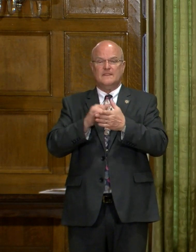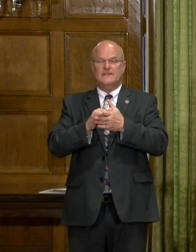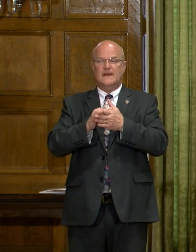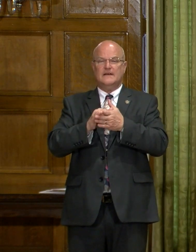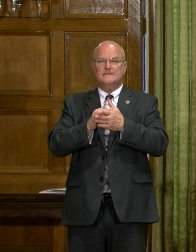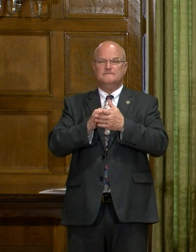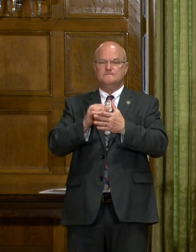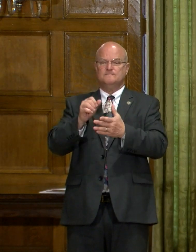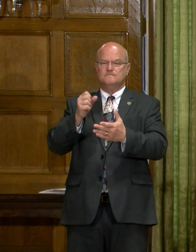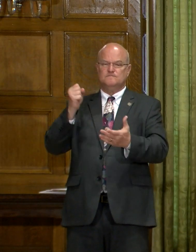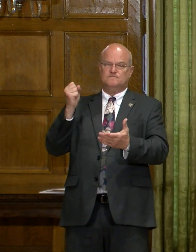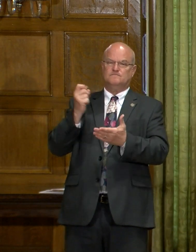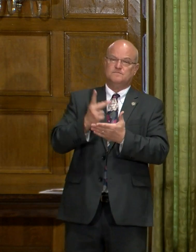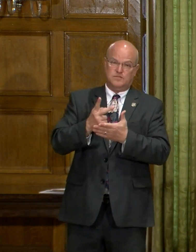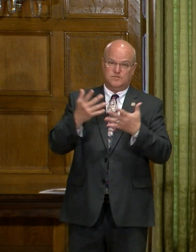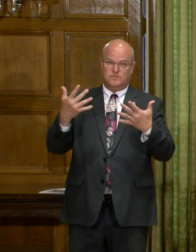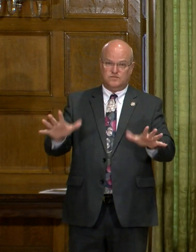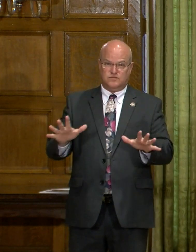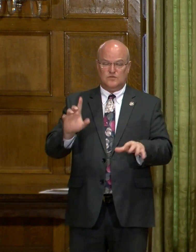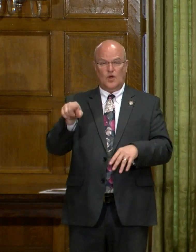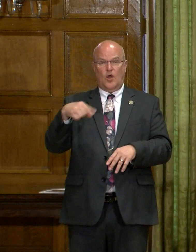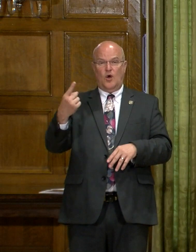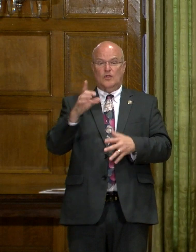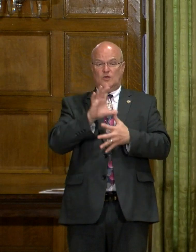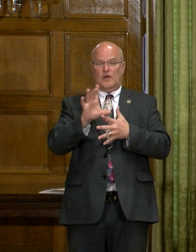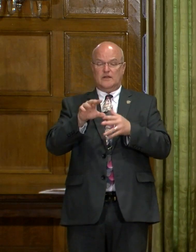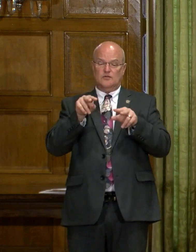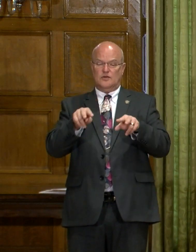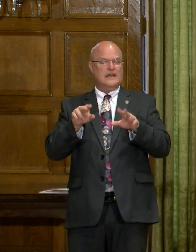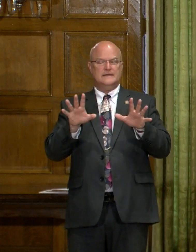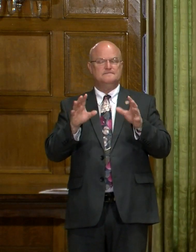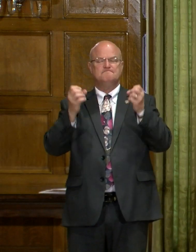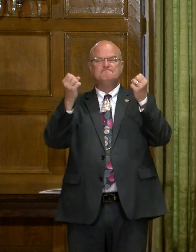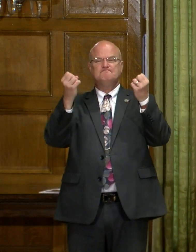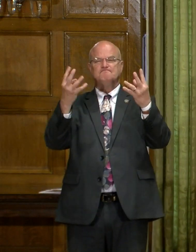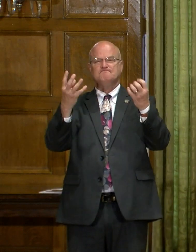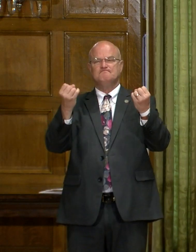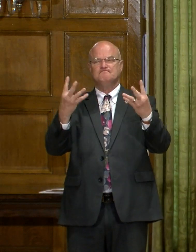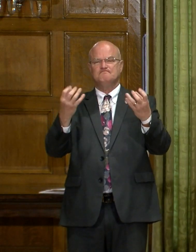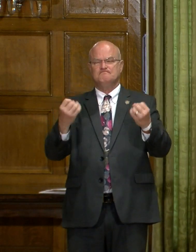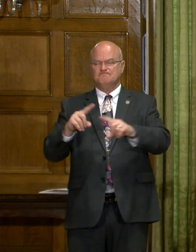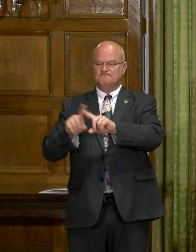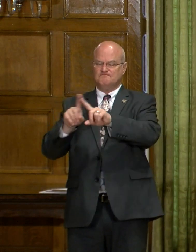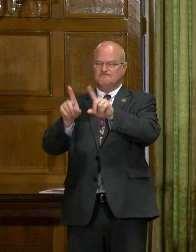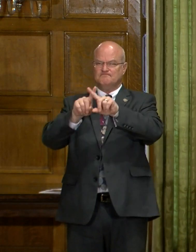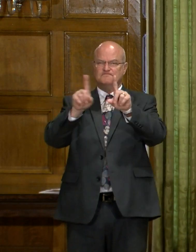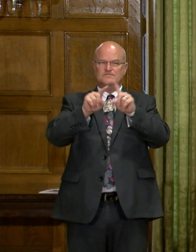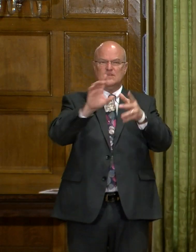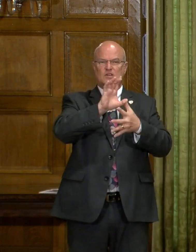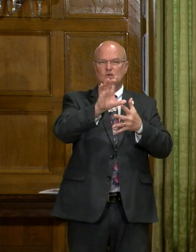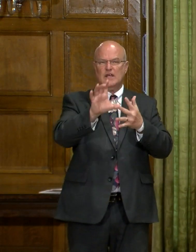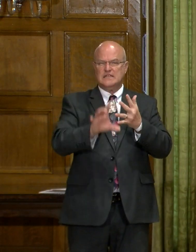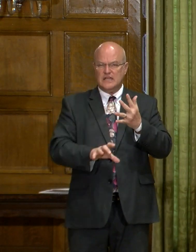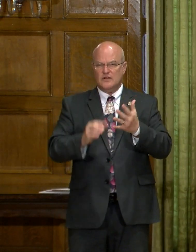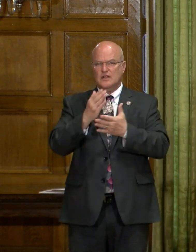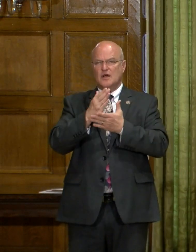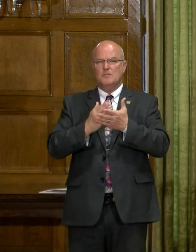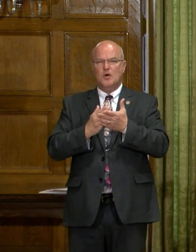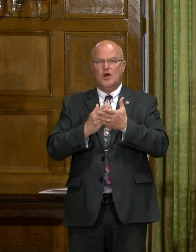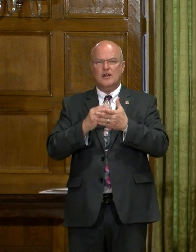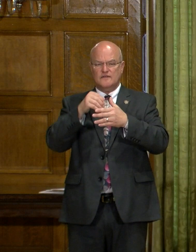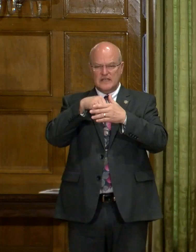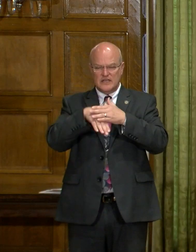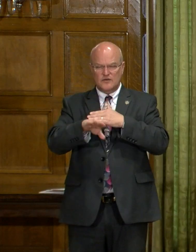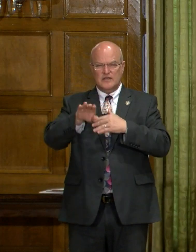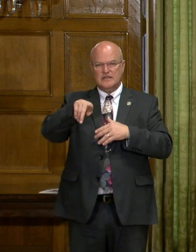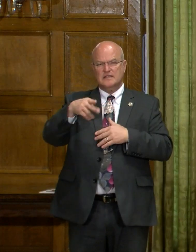end all in terms of that's the only criteria we should look at. There's multiple different criteria as part of entering